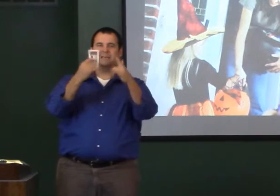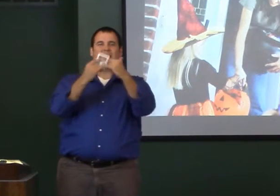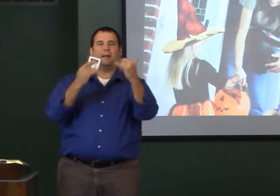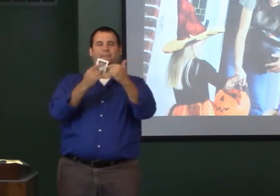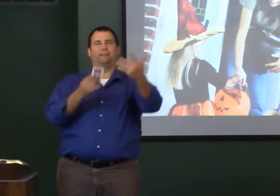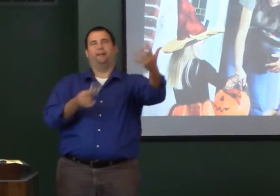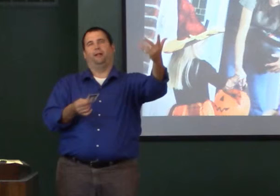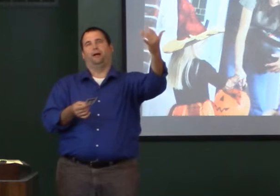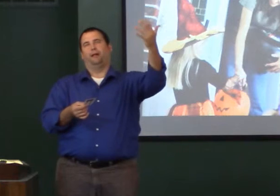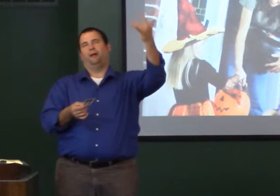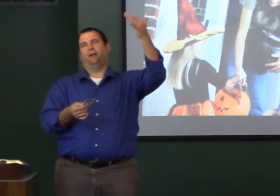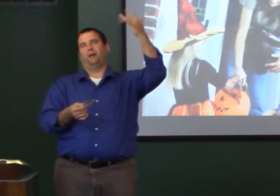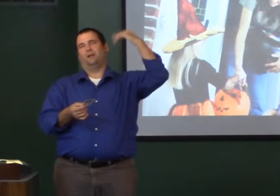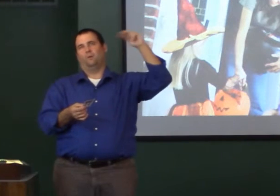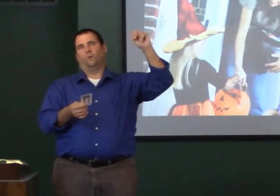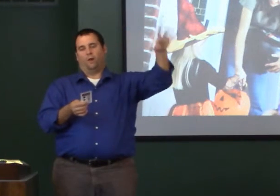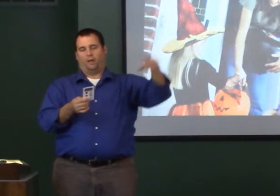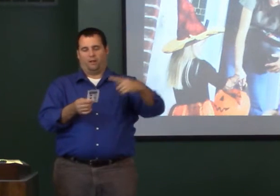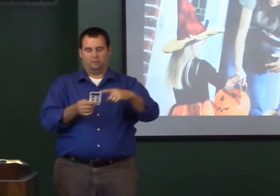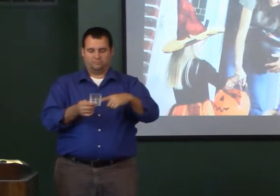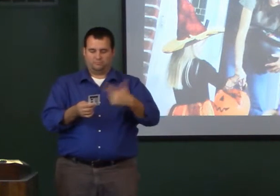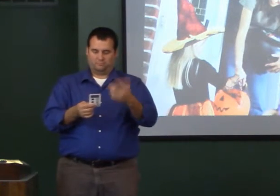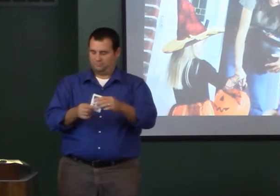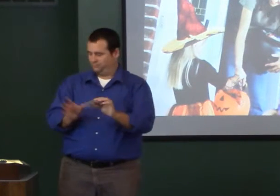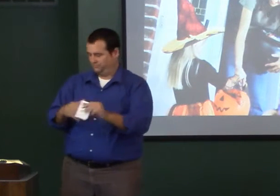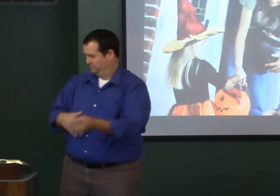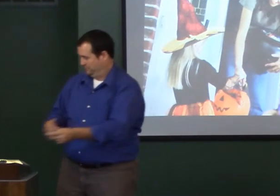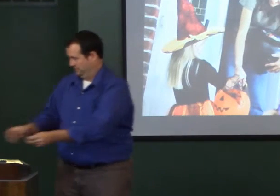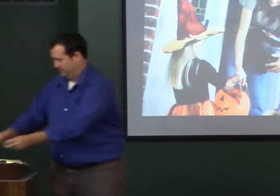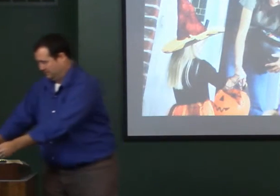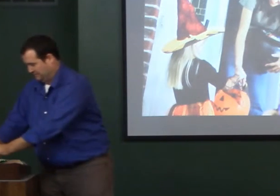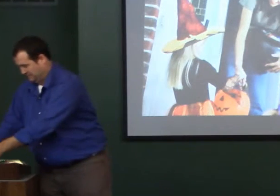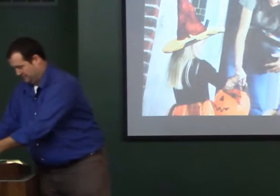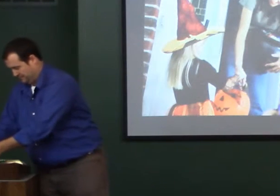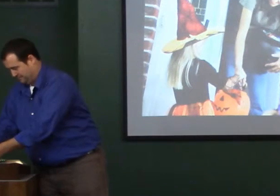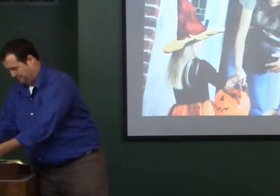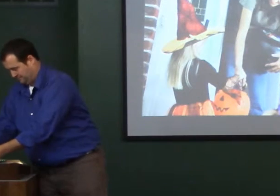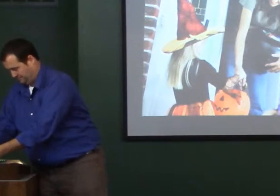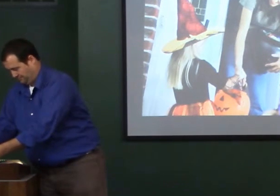I have this little camping, you know, things a long time ago.